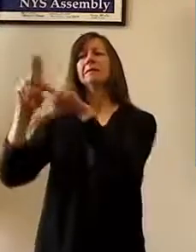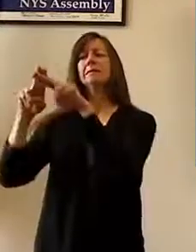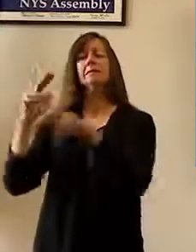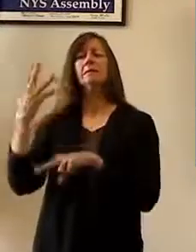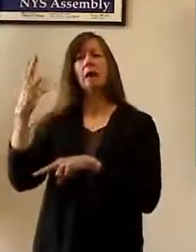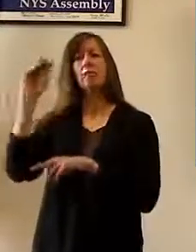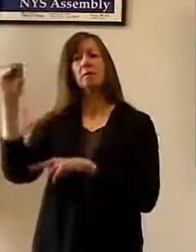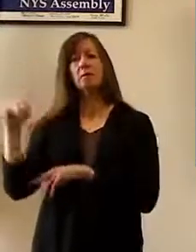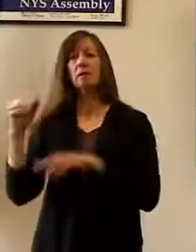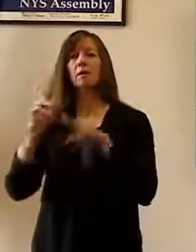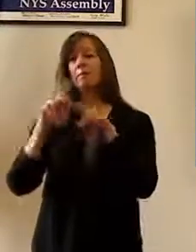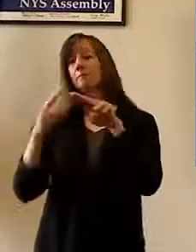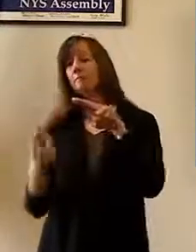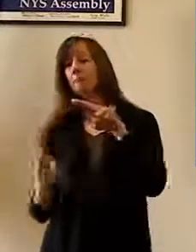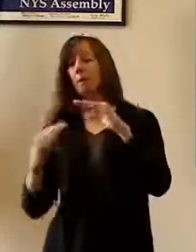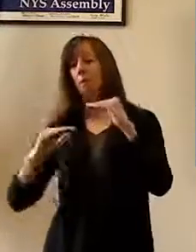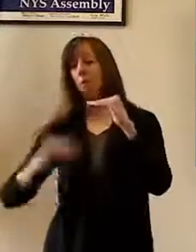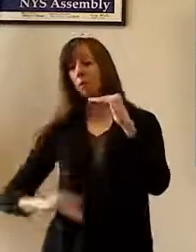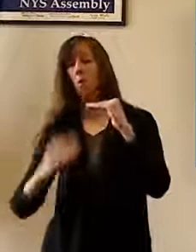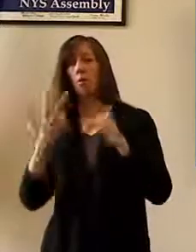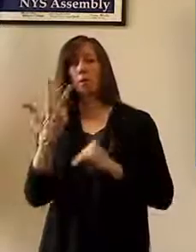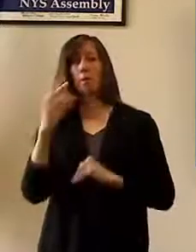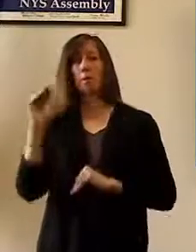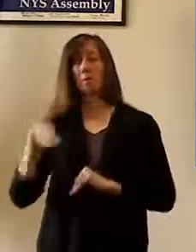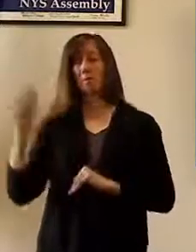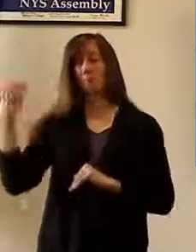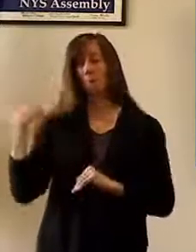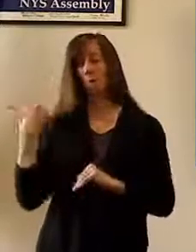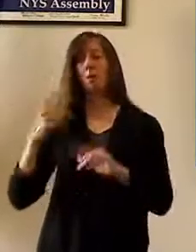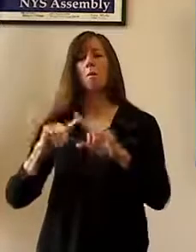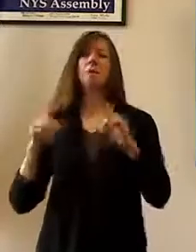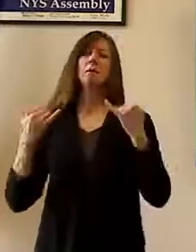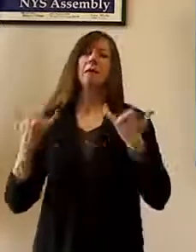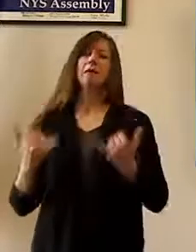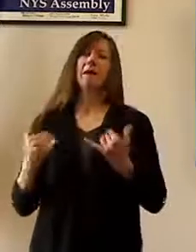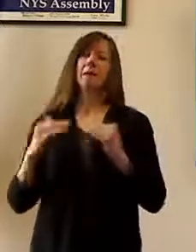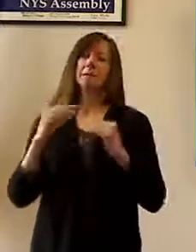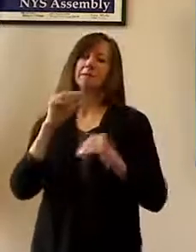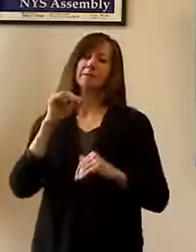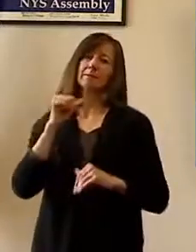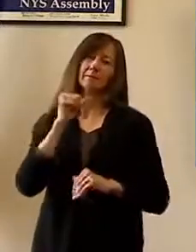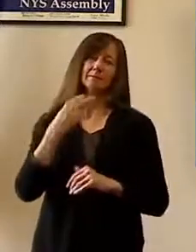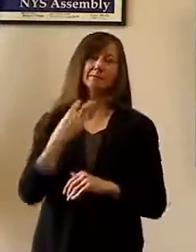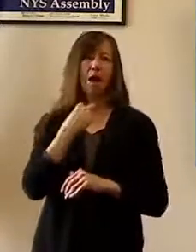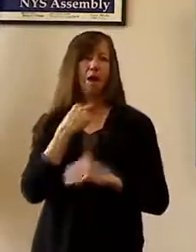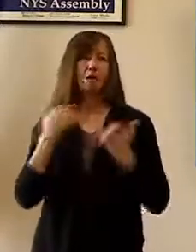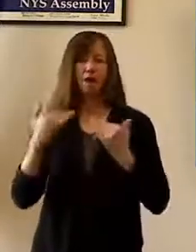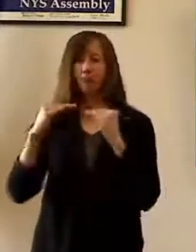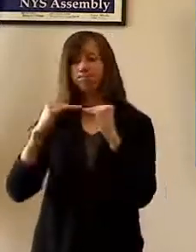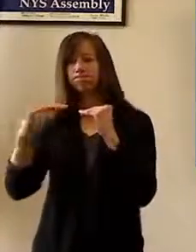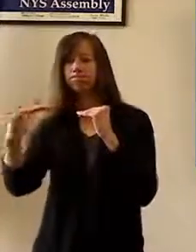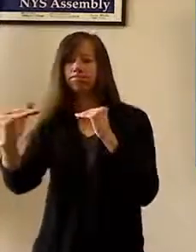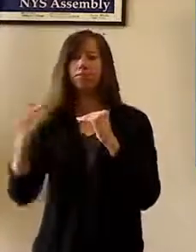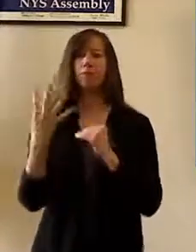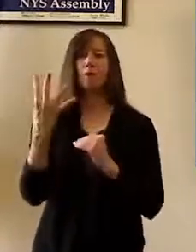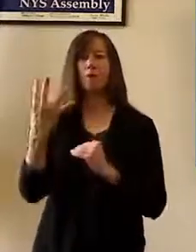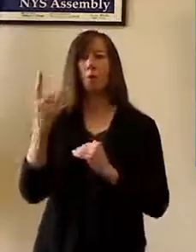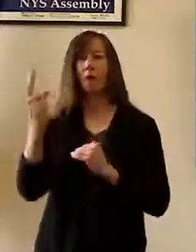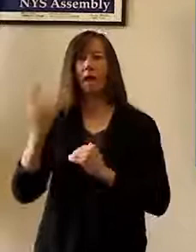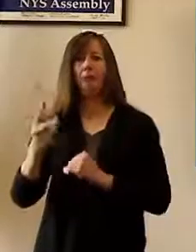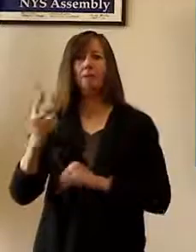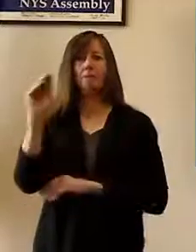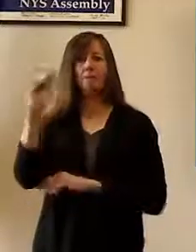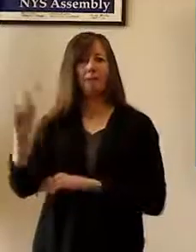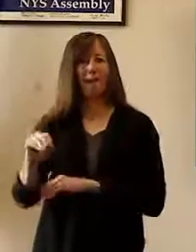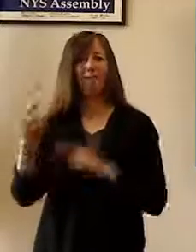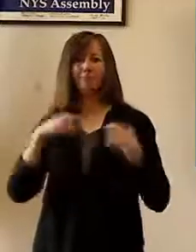3%, but we've been stuck at this 4% for 4.5% for several weeks now. It is important to remember, and I've